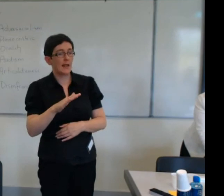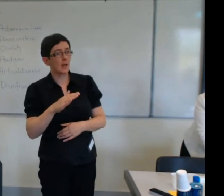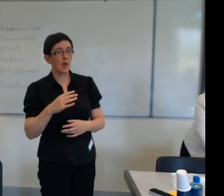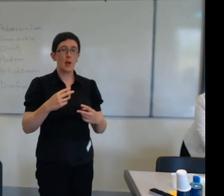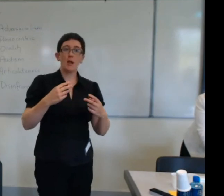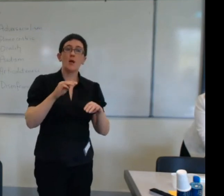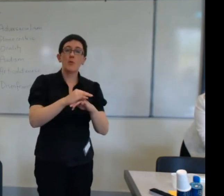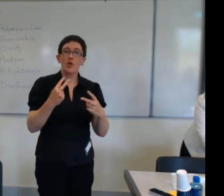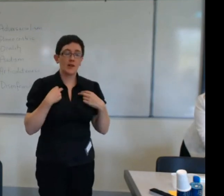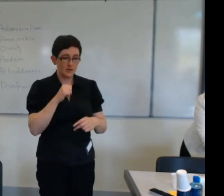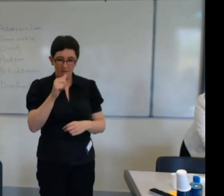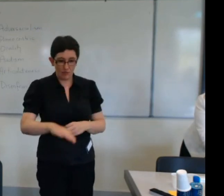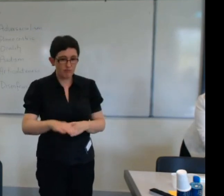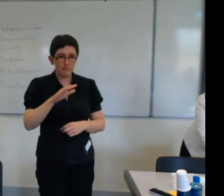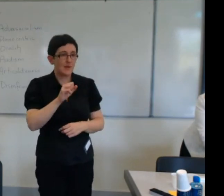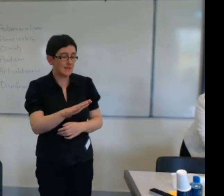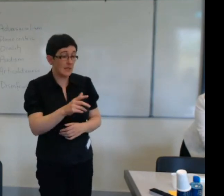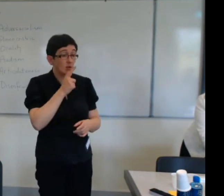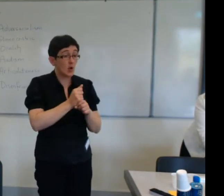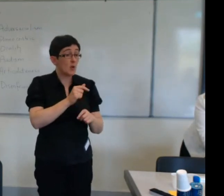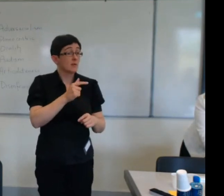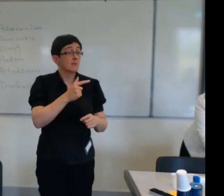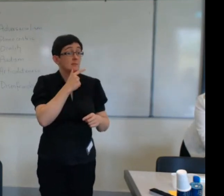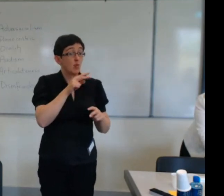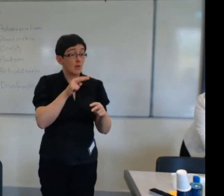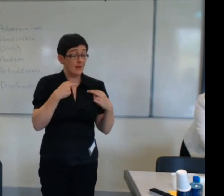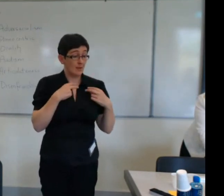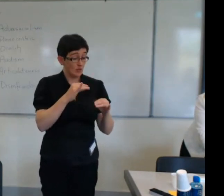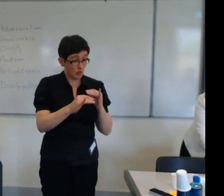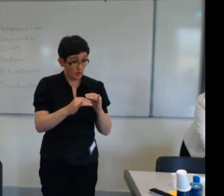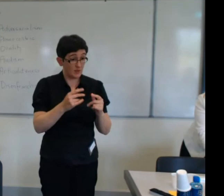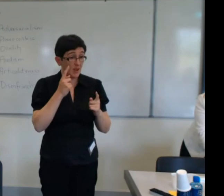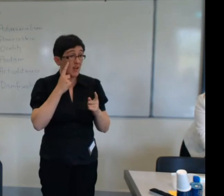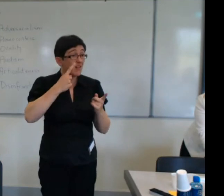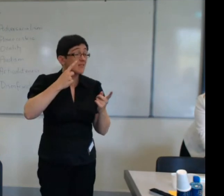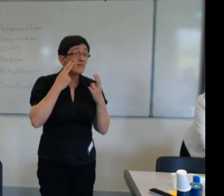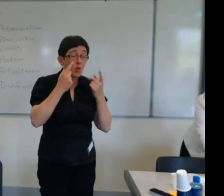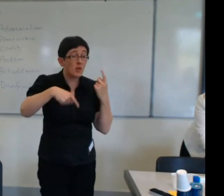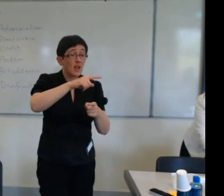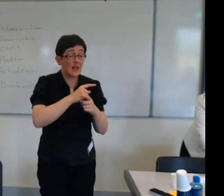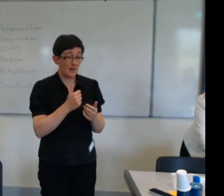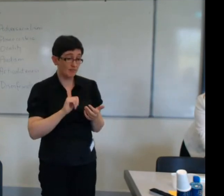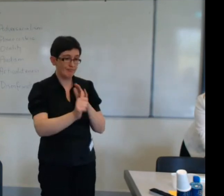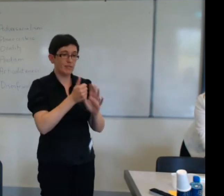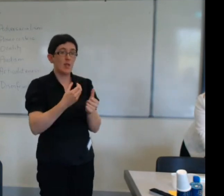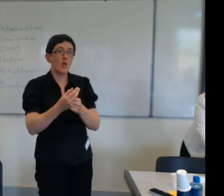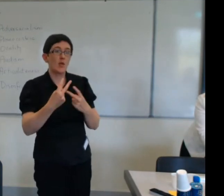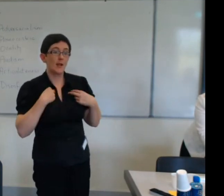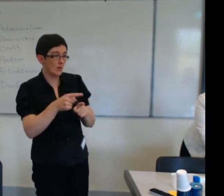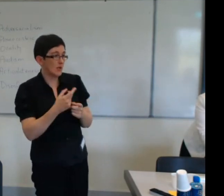other interpreters. If you're looking at spoken language interpreters, typically the people who are proficient in the other language that you want and maybe have English as their